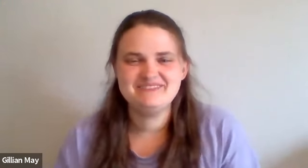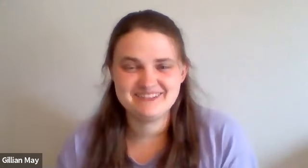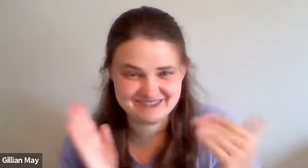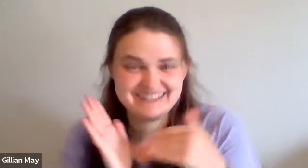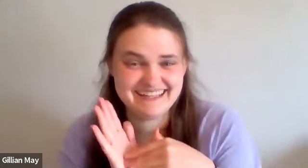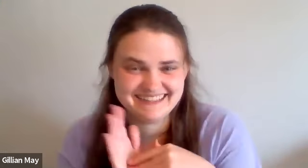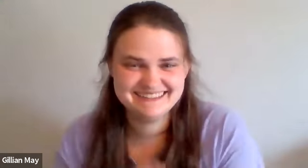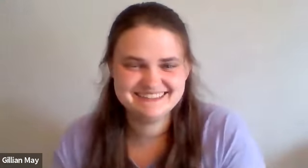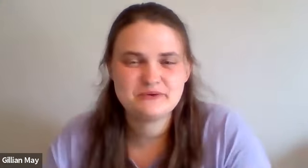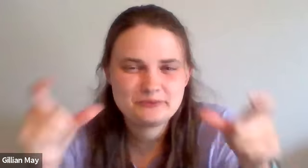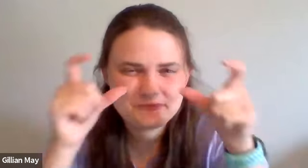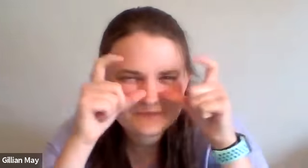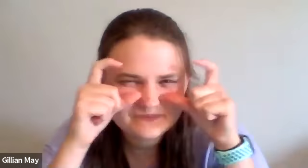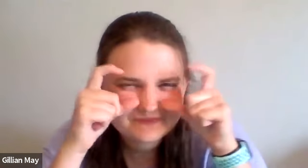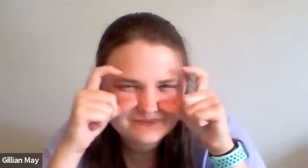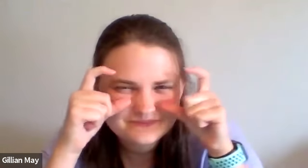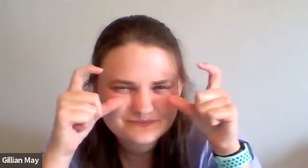I'll do it again.